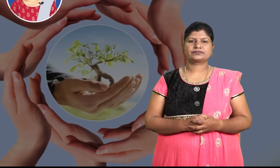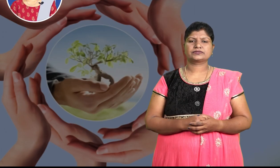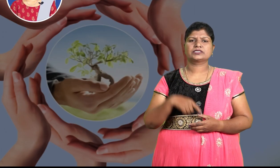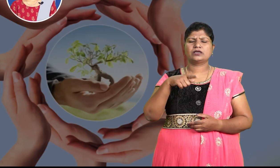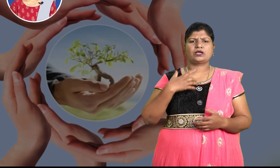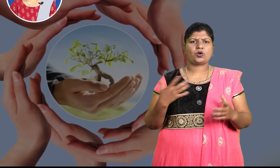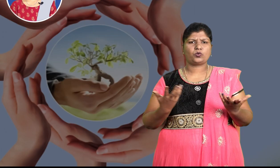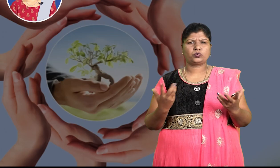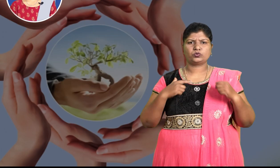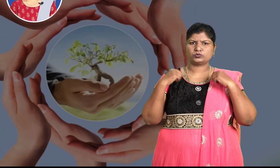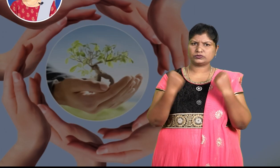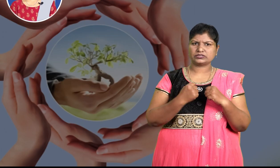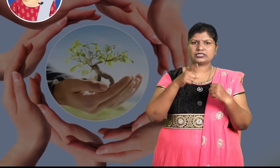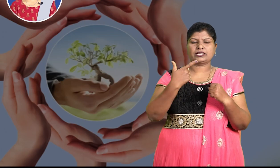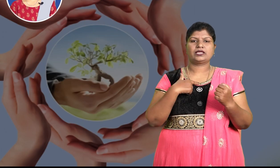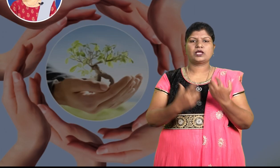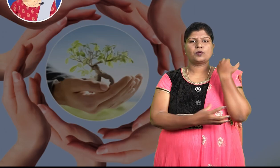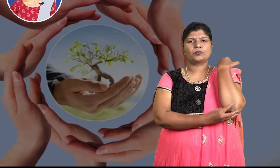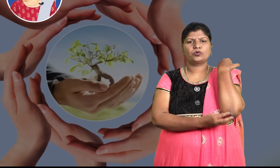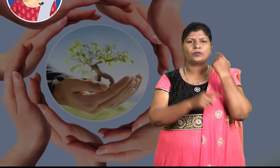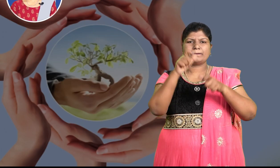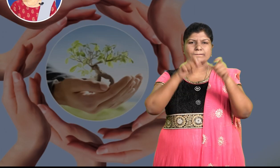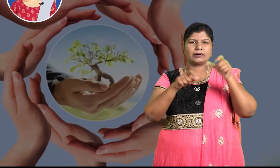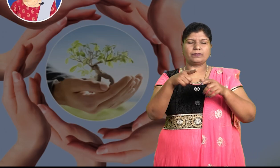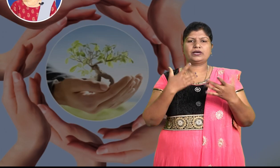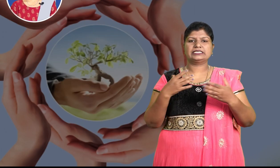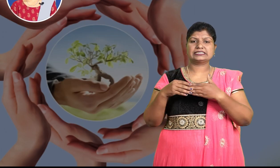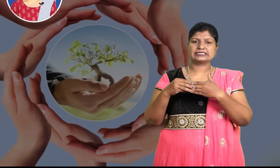How can poor people lead a better life?